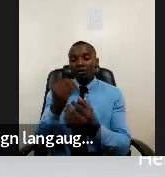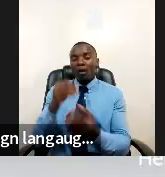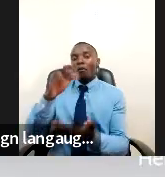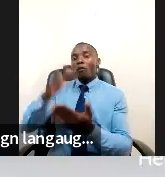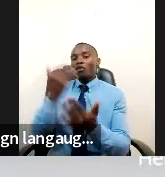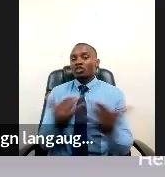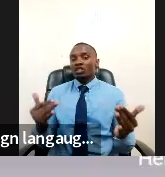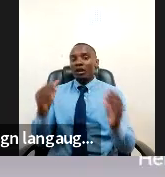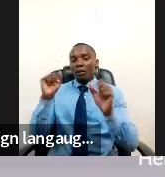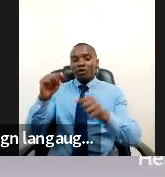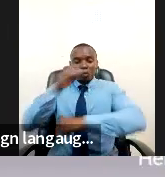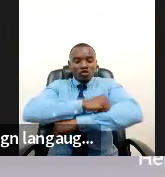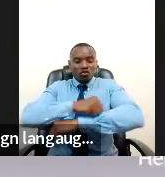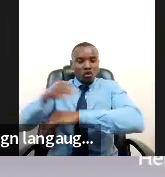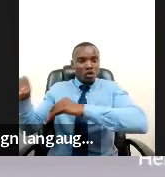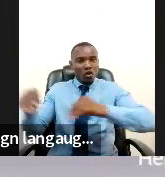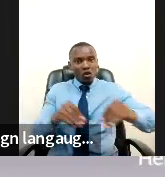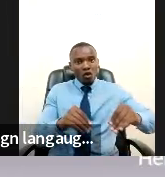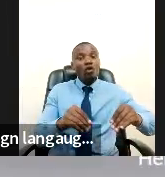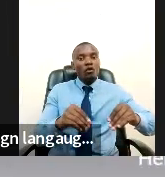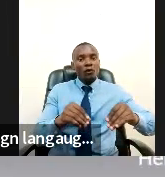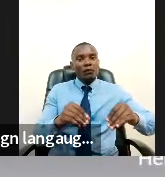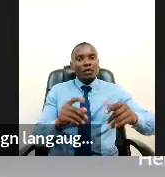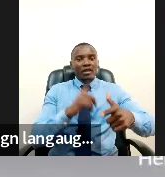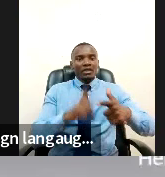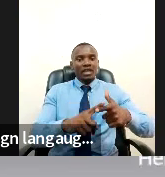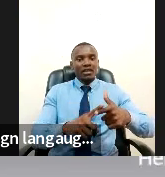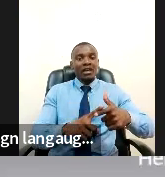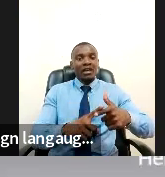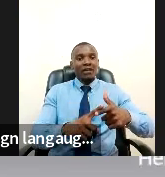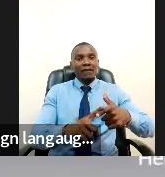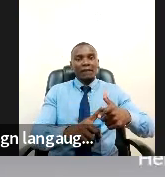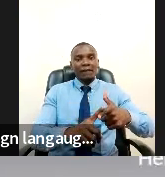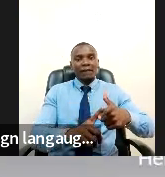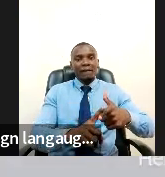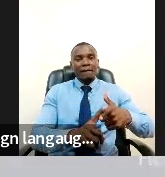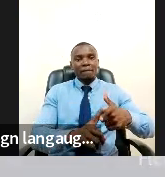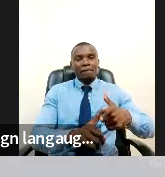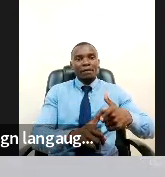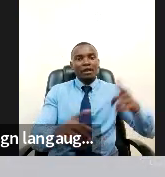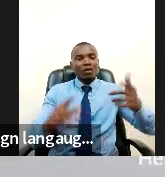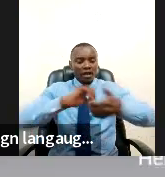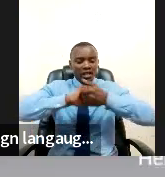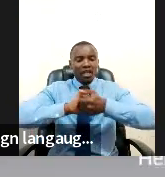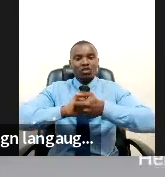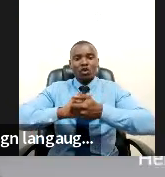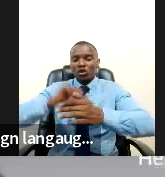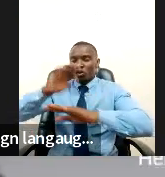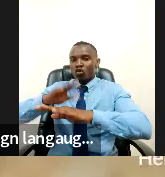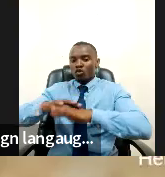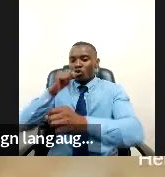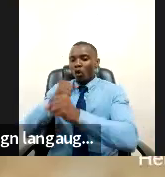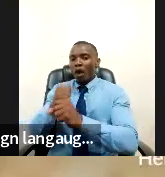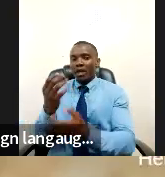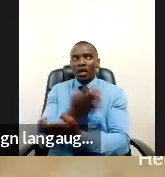assistive technology, more working age adults can be engaged in meaningful work and contribute to the economy.